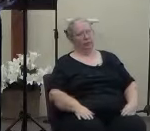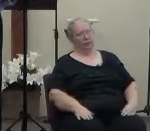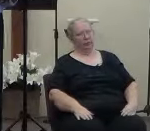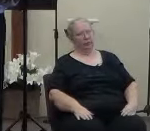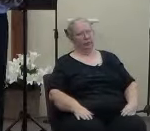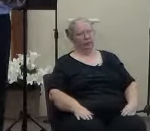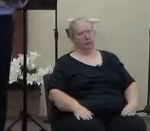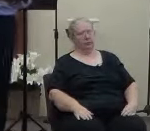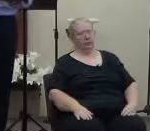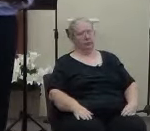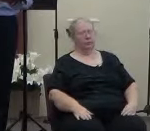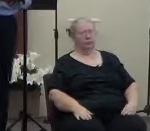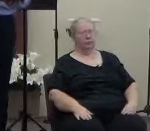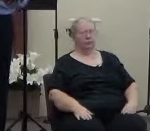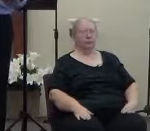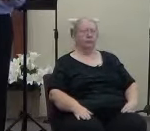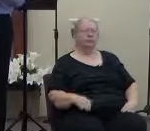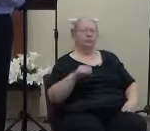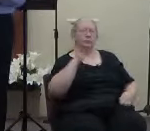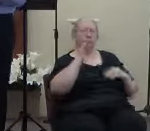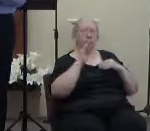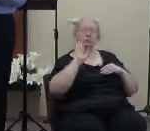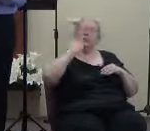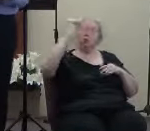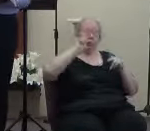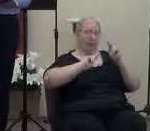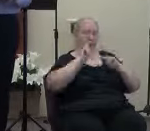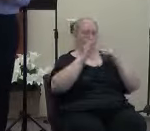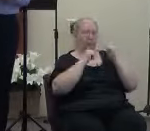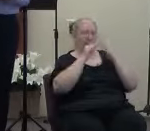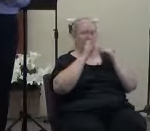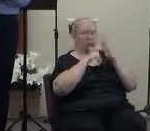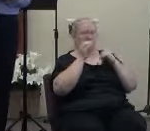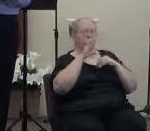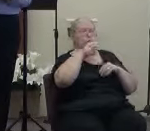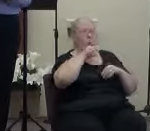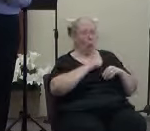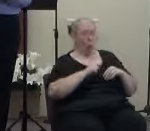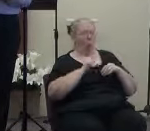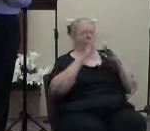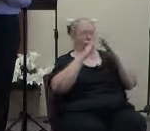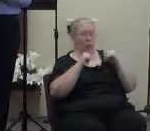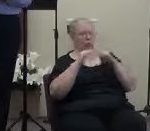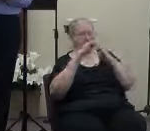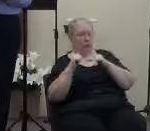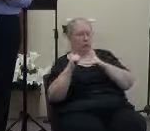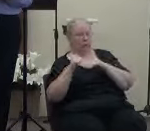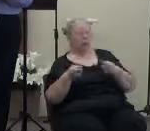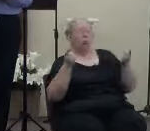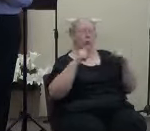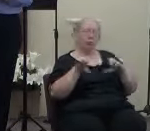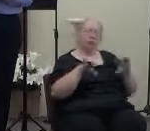Your people rebuild the ancient ruins. When we get to doing what we're supposed to be doing, then we have